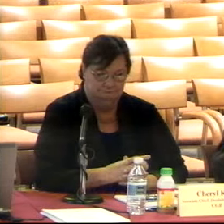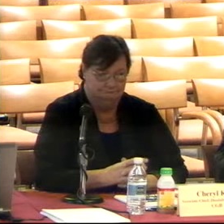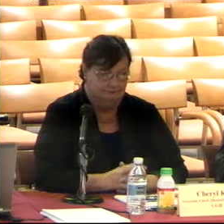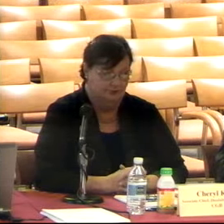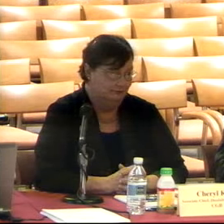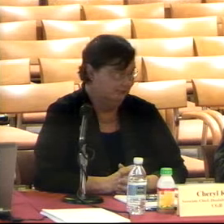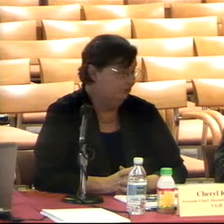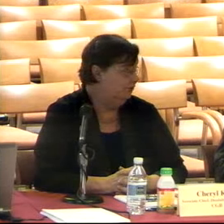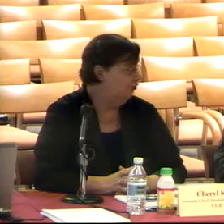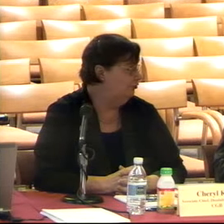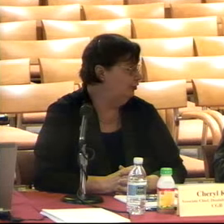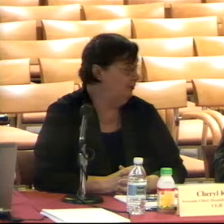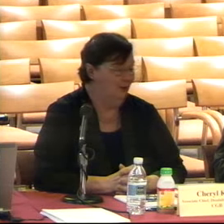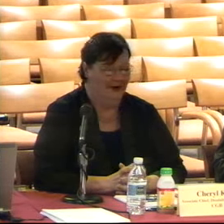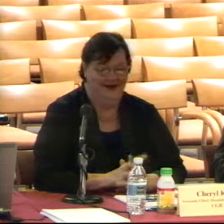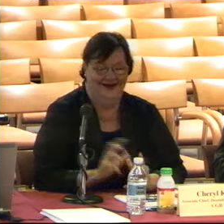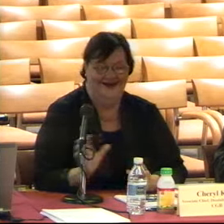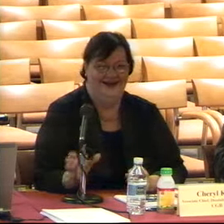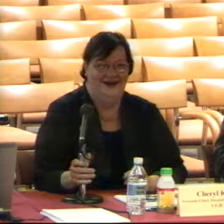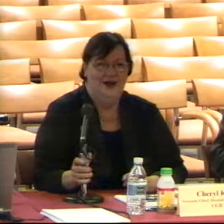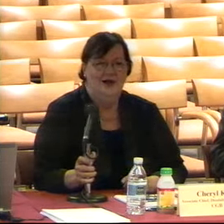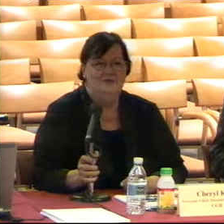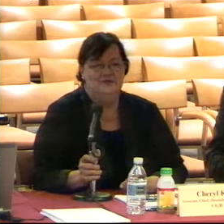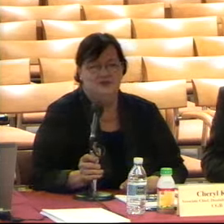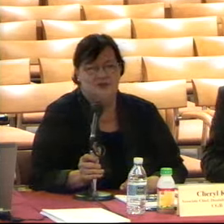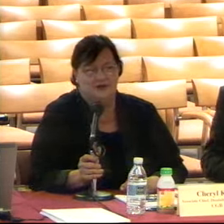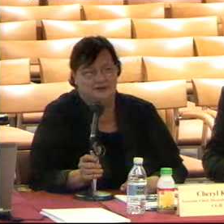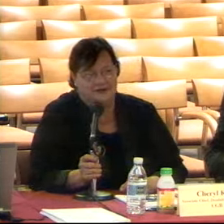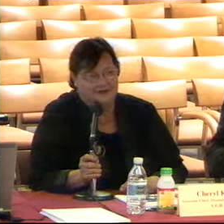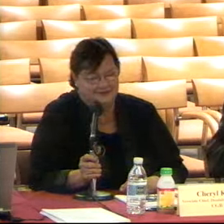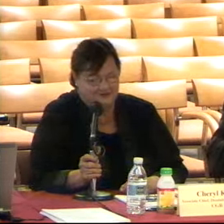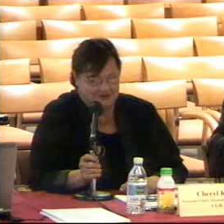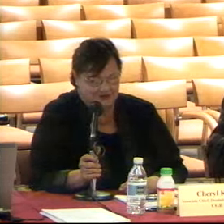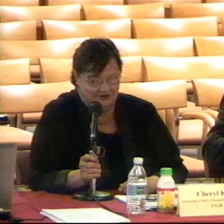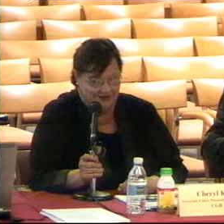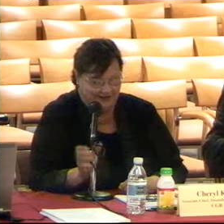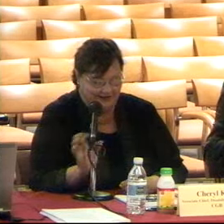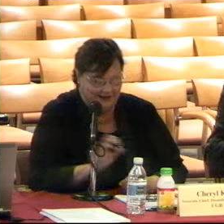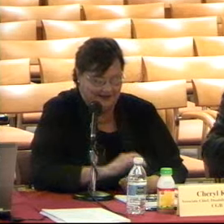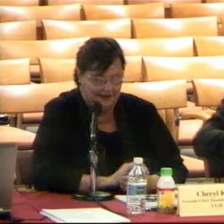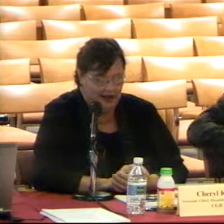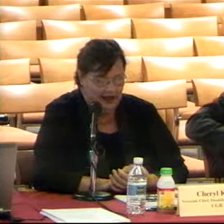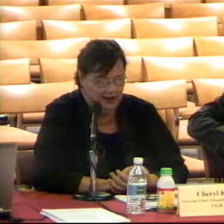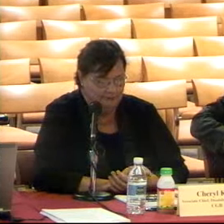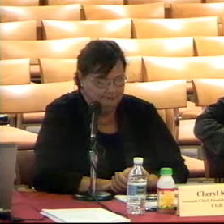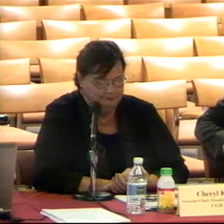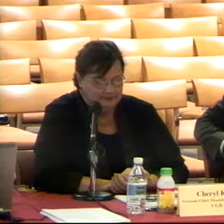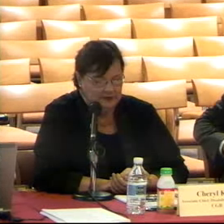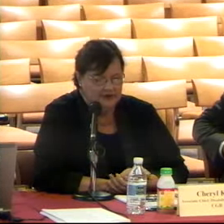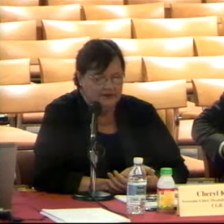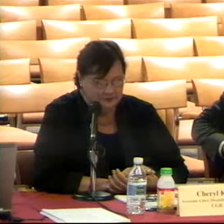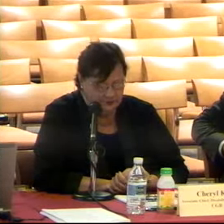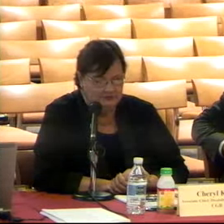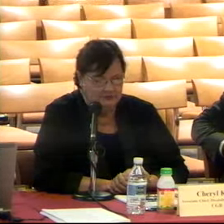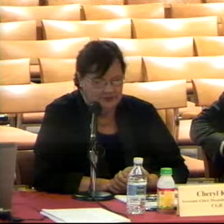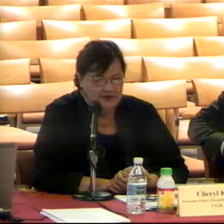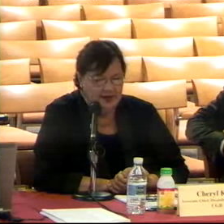Let the FCC answer that. This is Cheryl King again. The EAAC